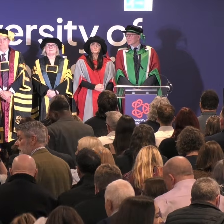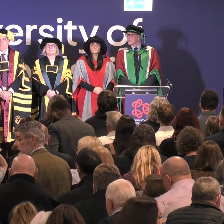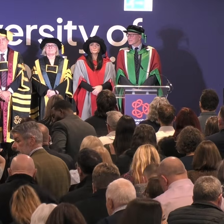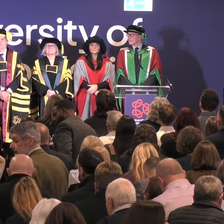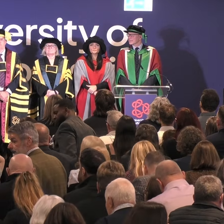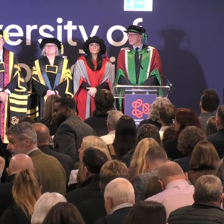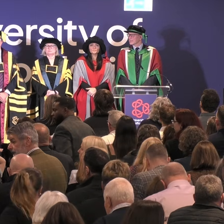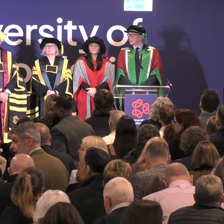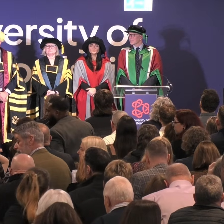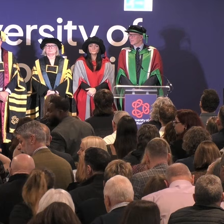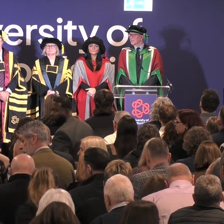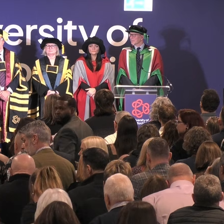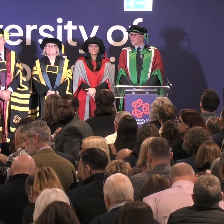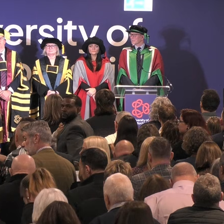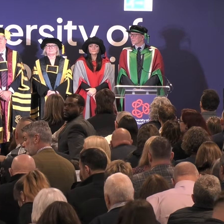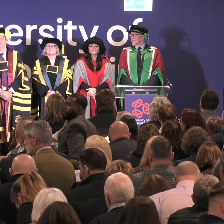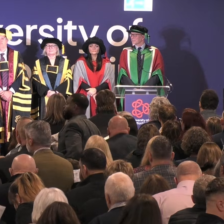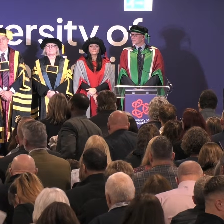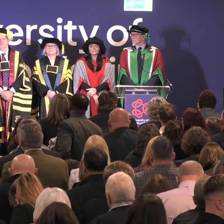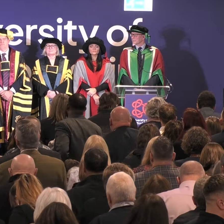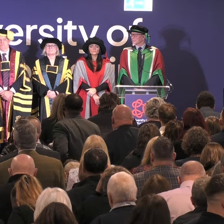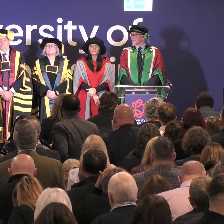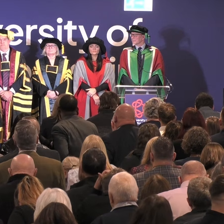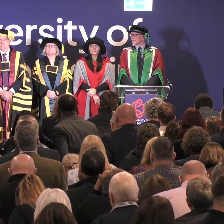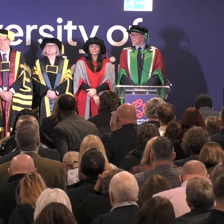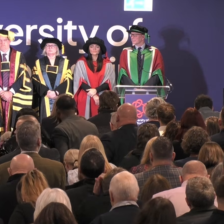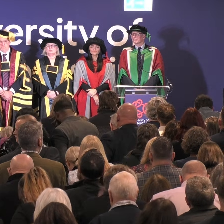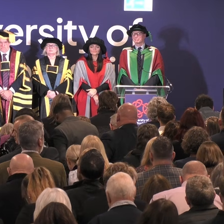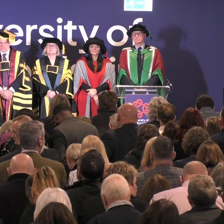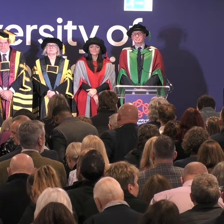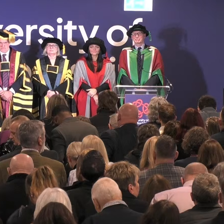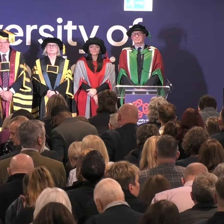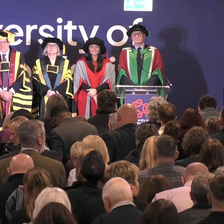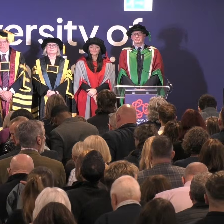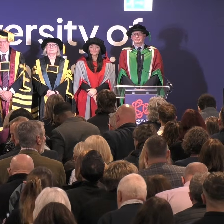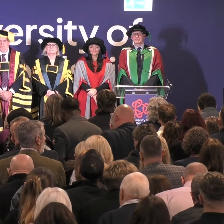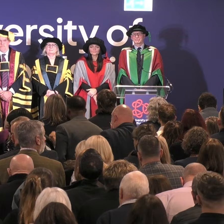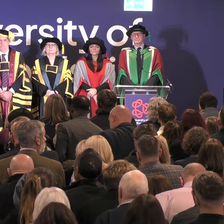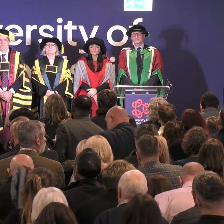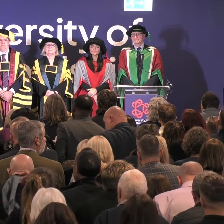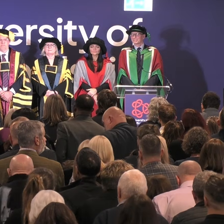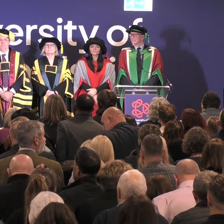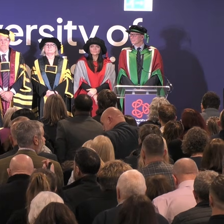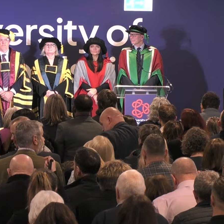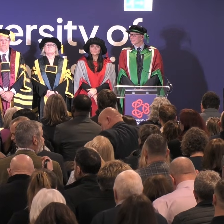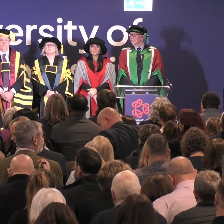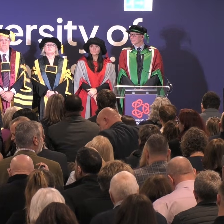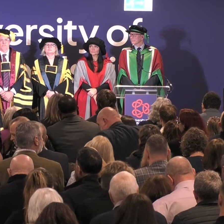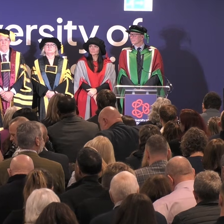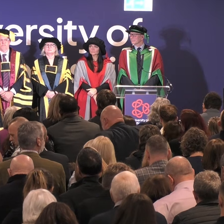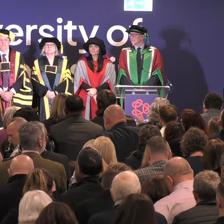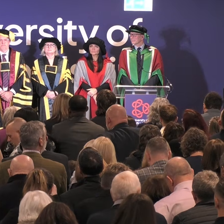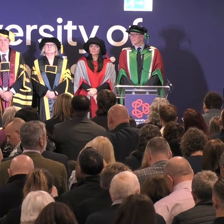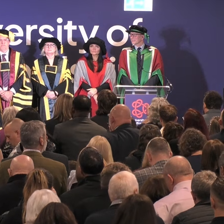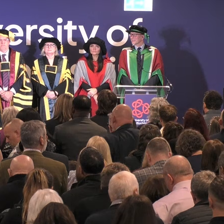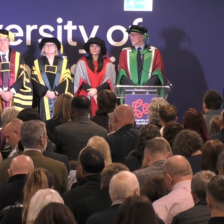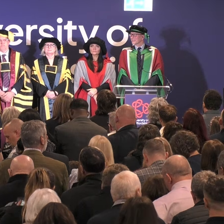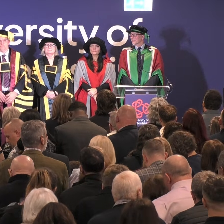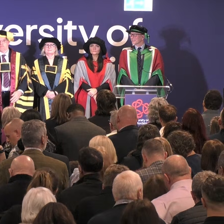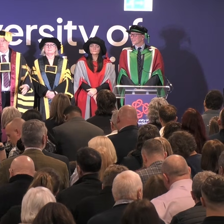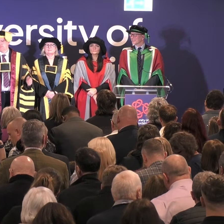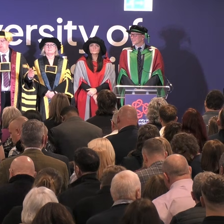And now on my countdown, let's raise the roof with a huge cheer and round of applause for our graduates.